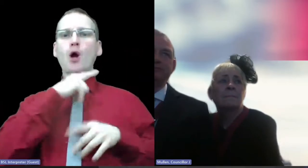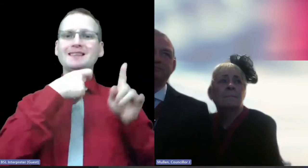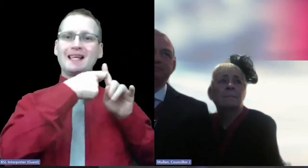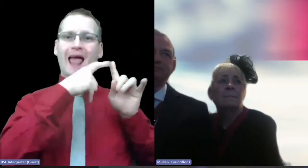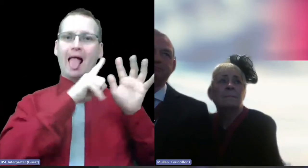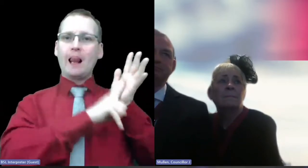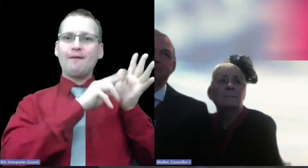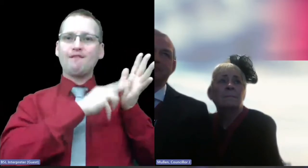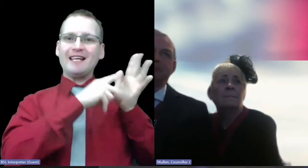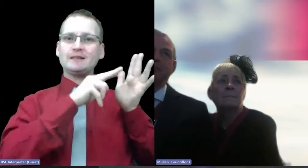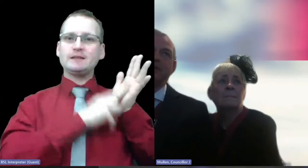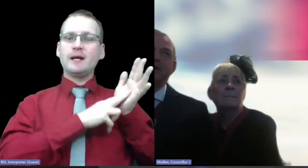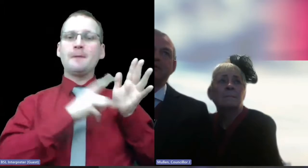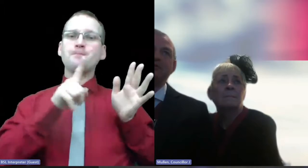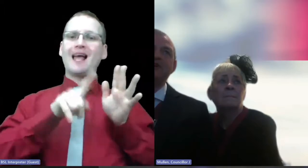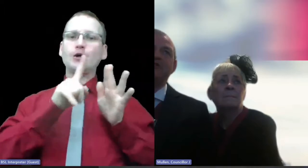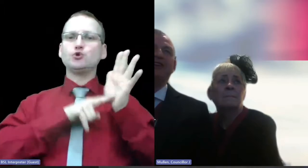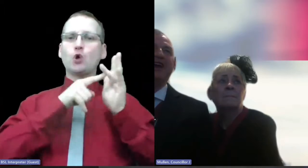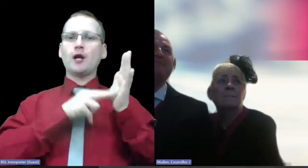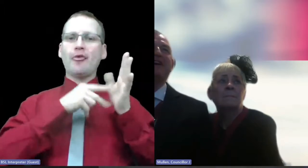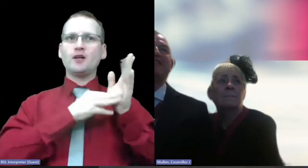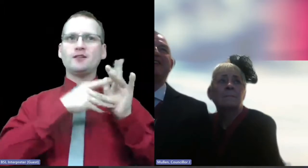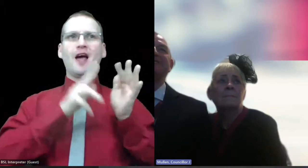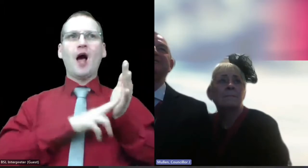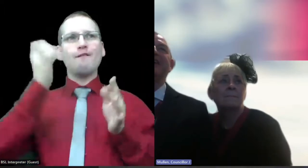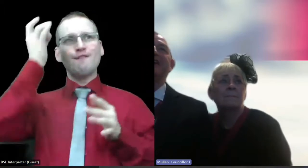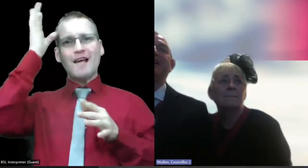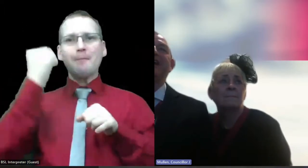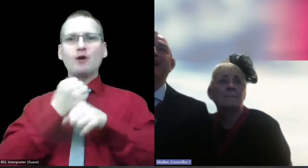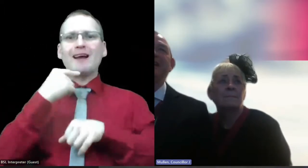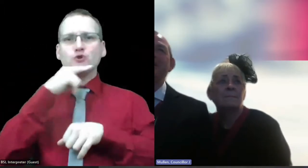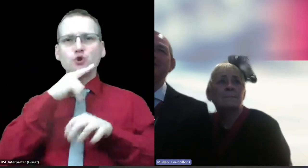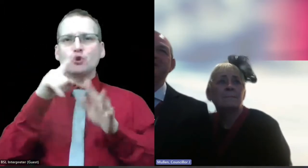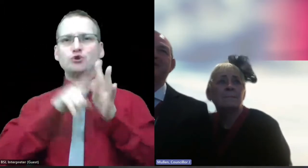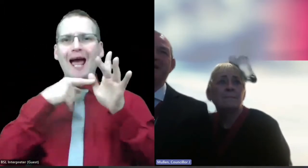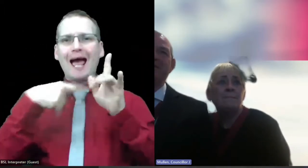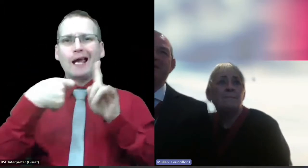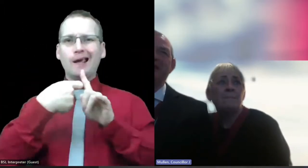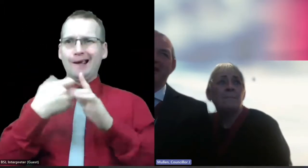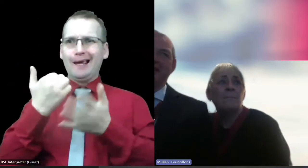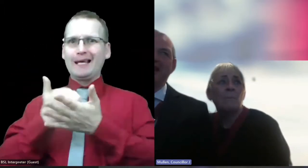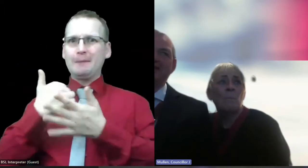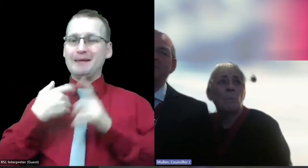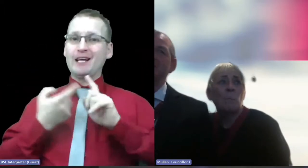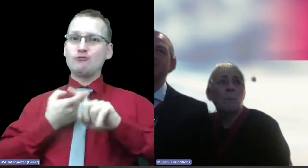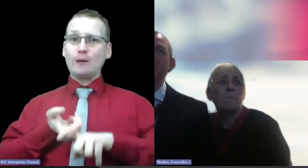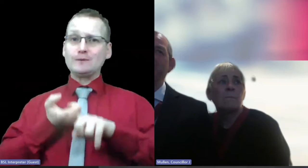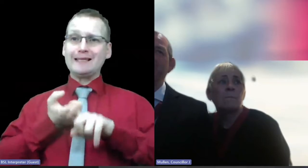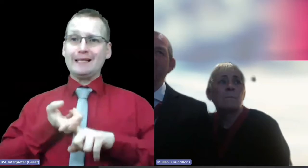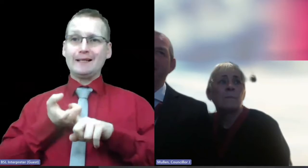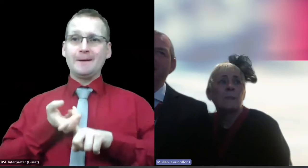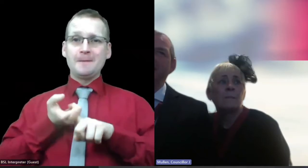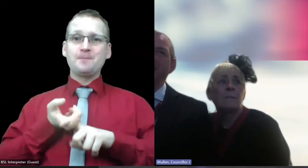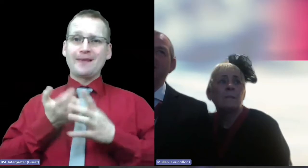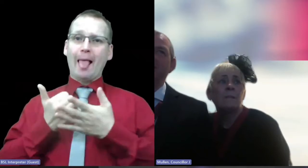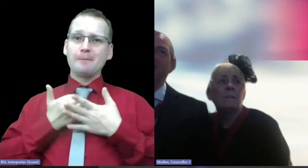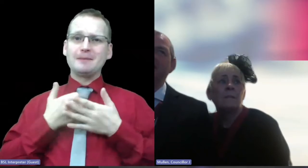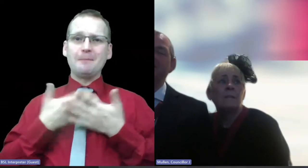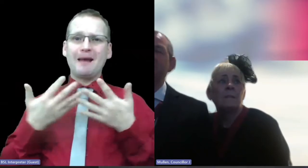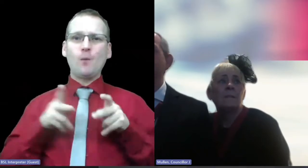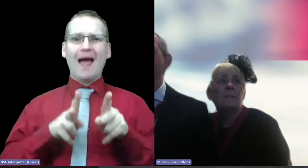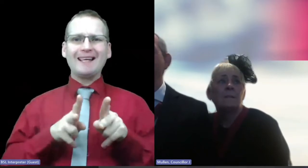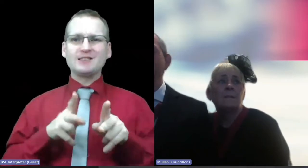Jonathan. I could not forget my grandson, Jack. He keeps me grounded and helps me in so many ways, not